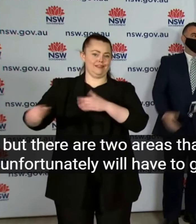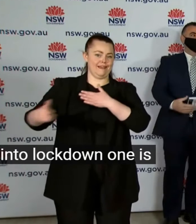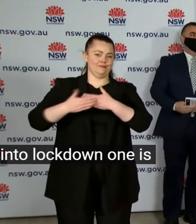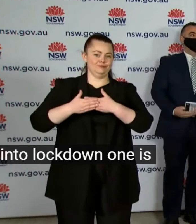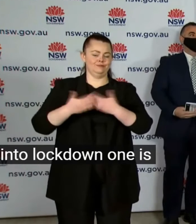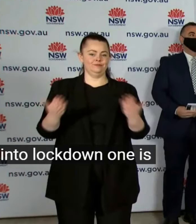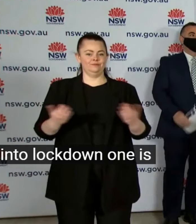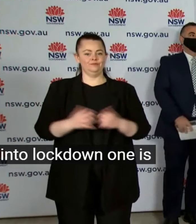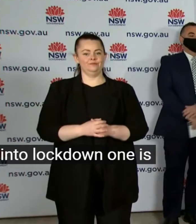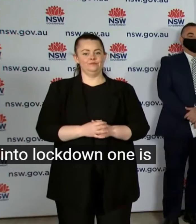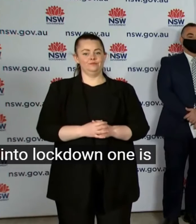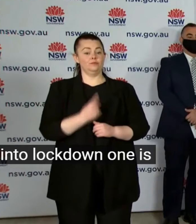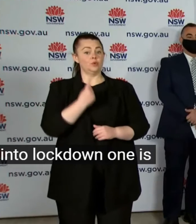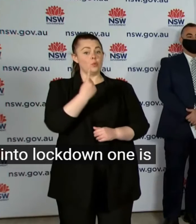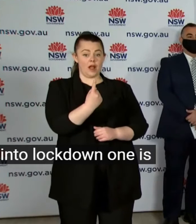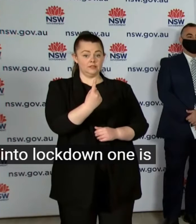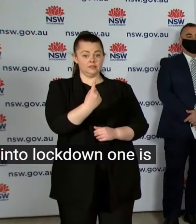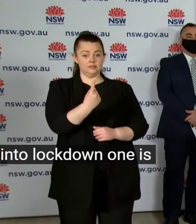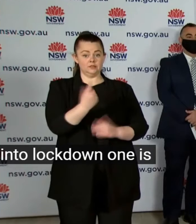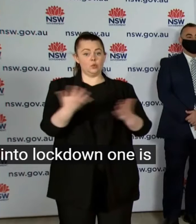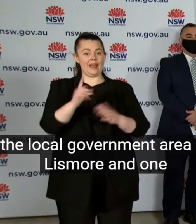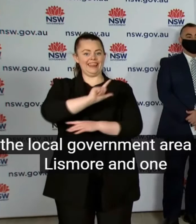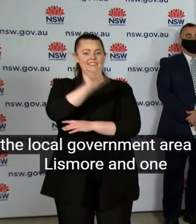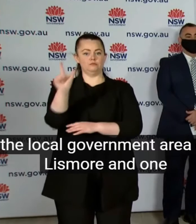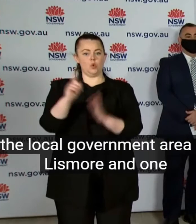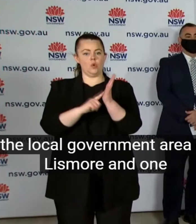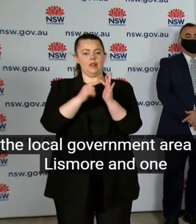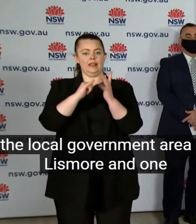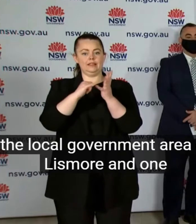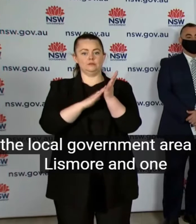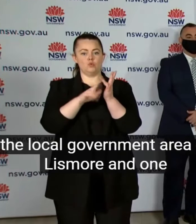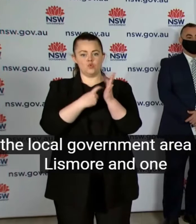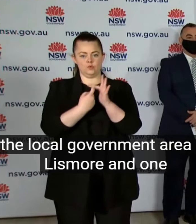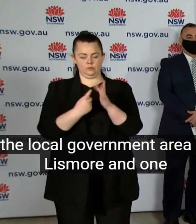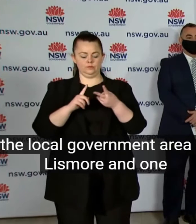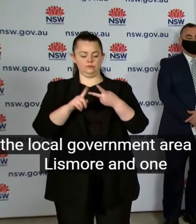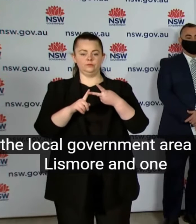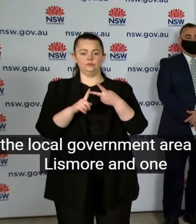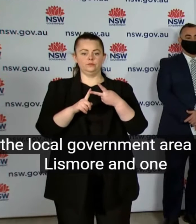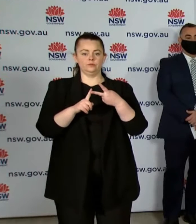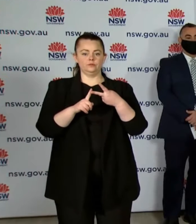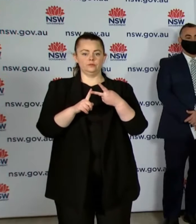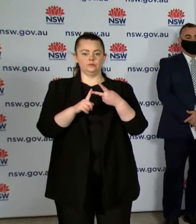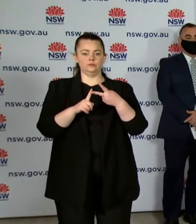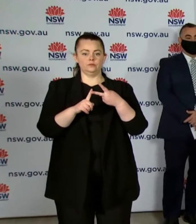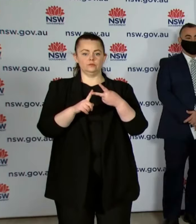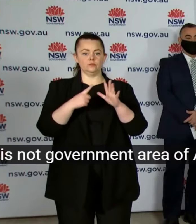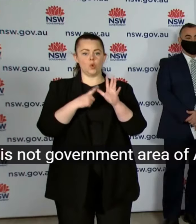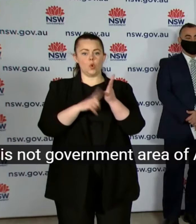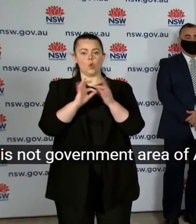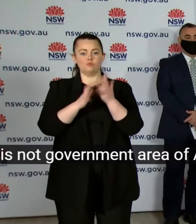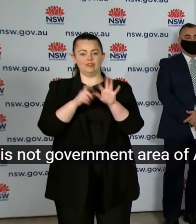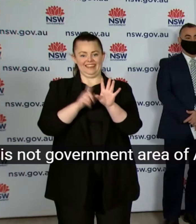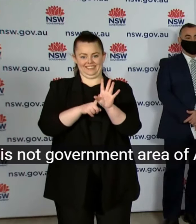One is the local government area of Lismore, and one is the local government area of Albury.